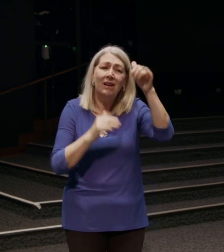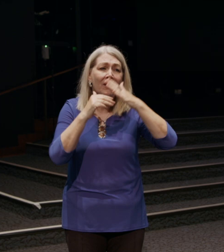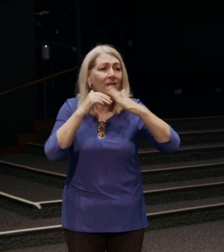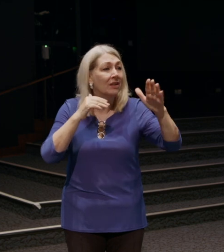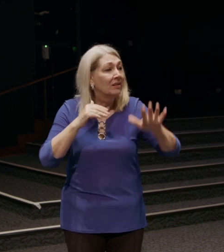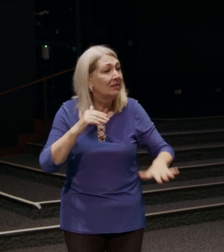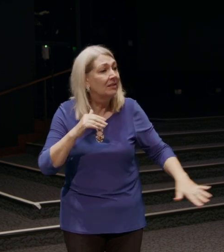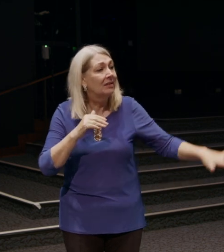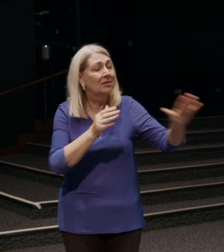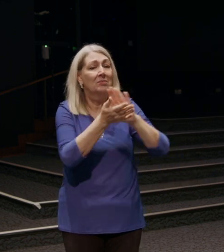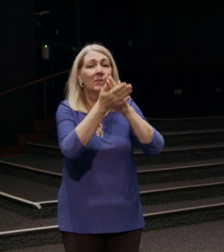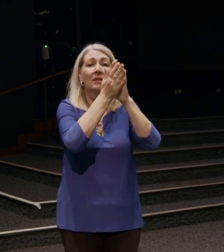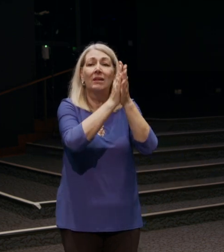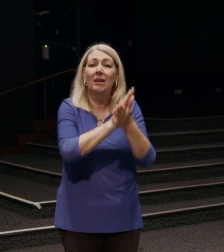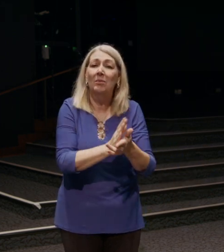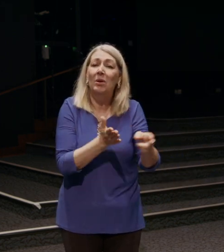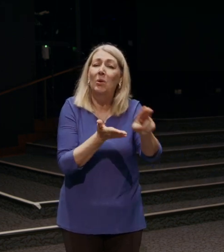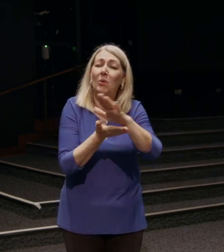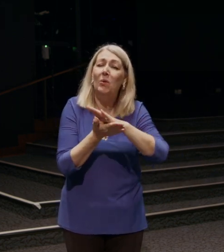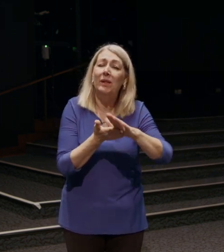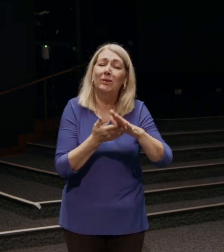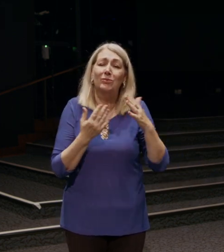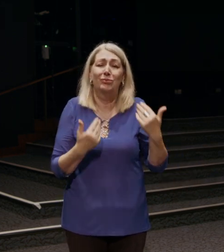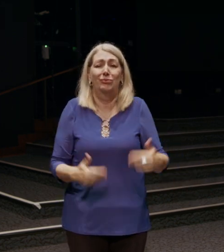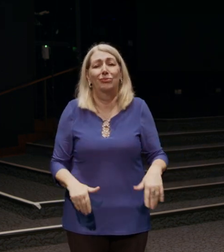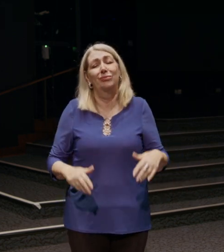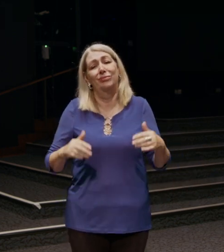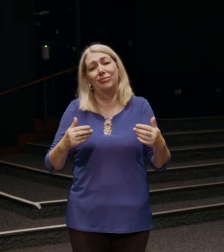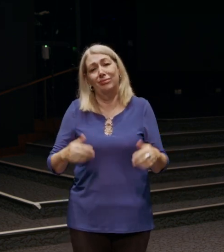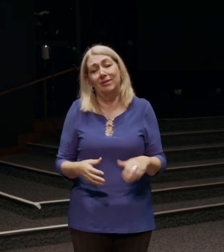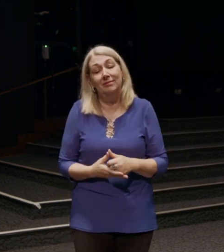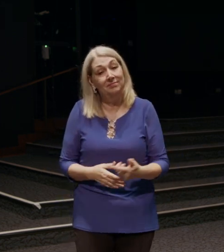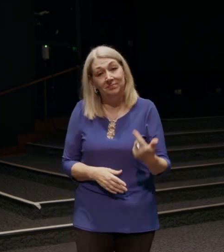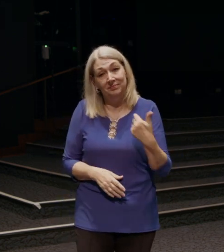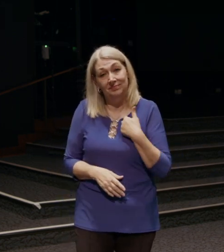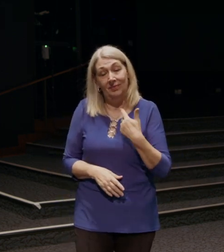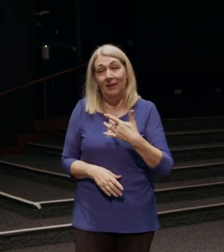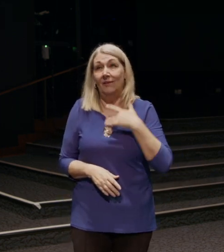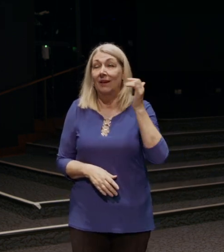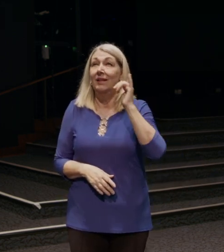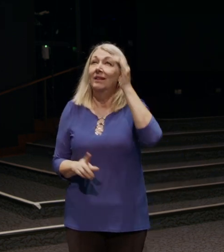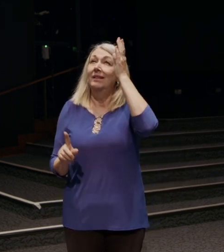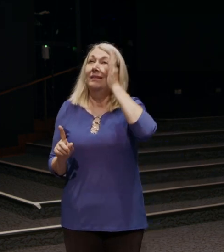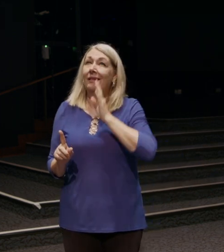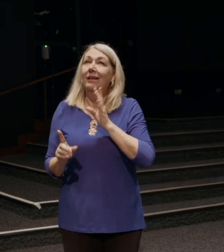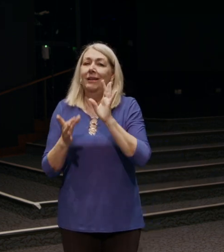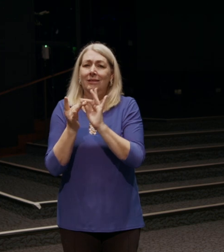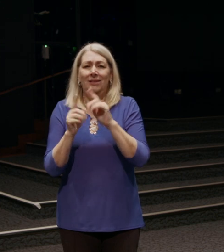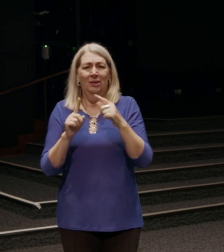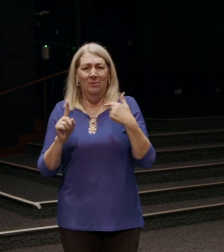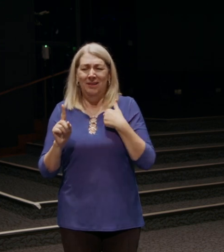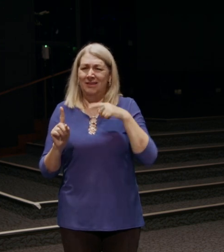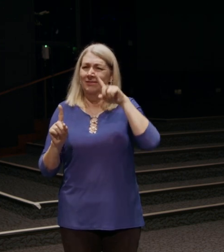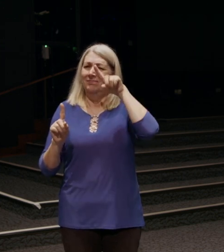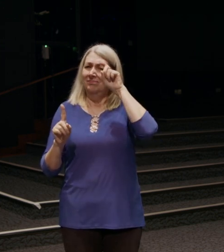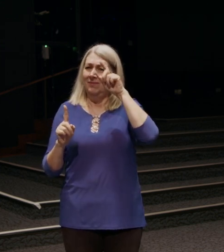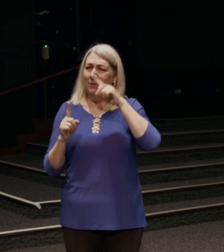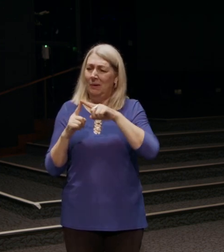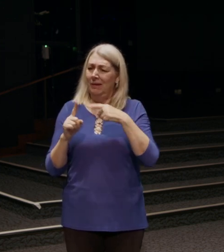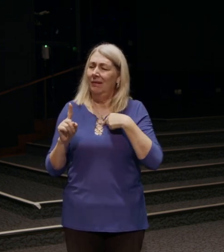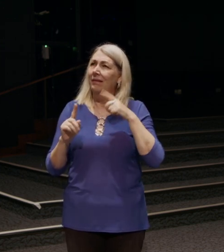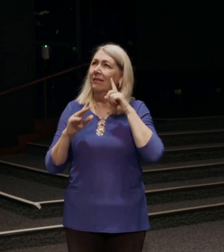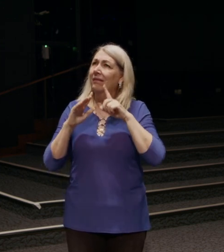being made holy. Now, I felt like the Lord gave me this the other day, and I didn't know why, and it has to do